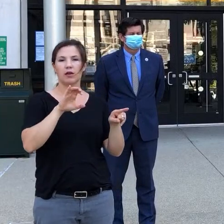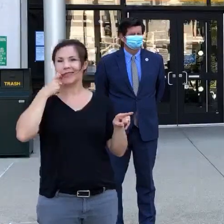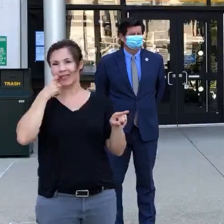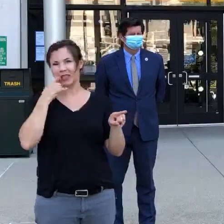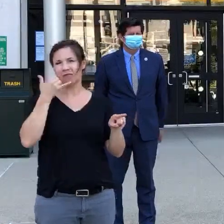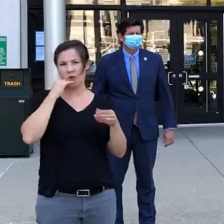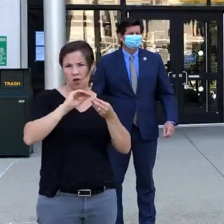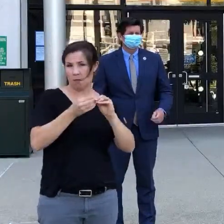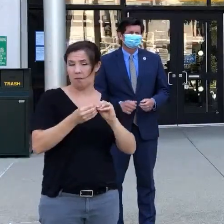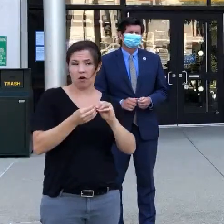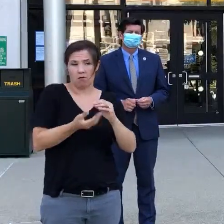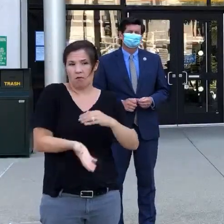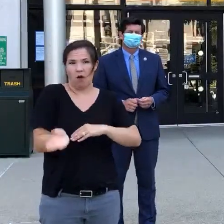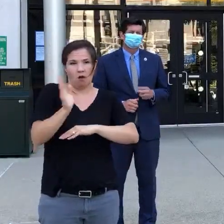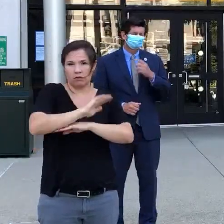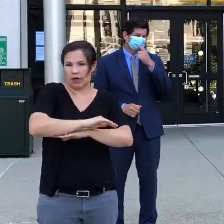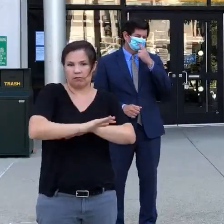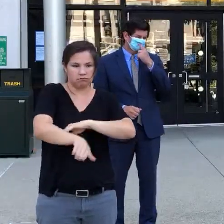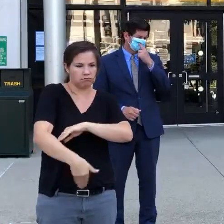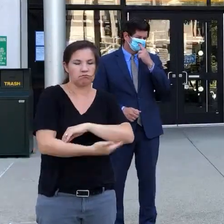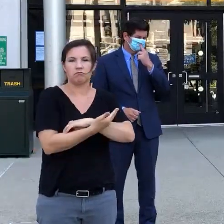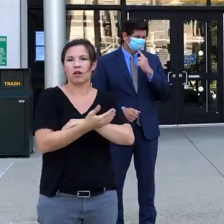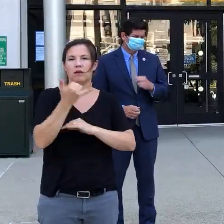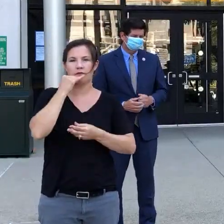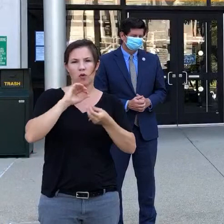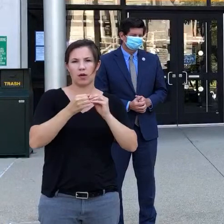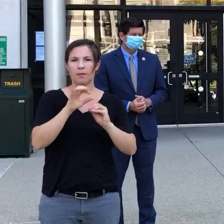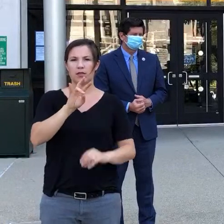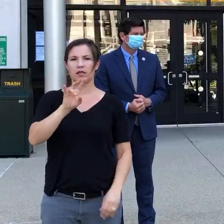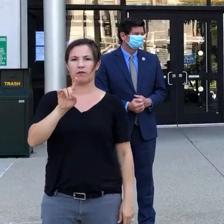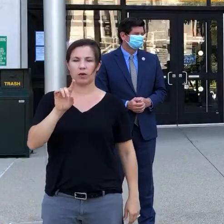Hotline 24/7 at